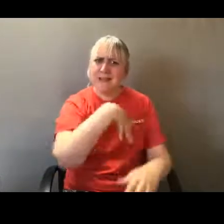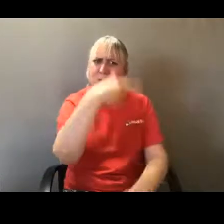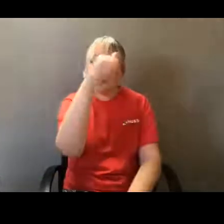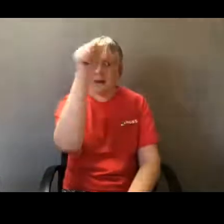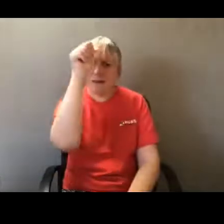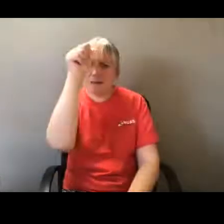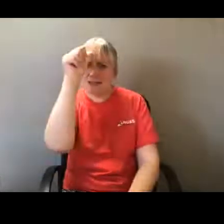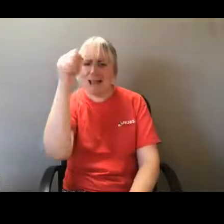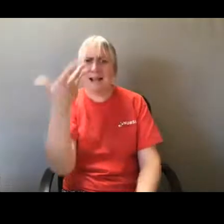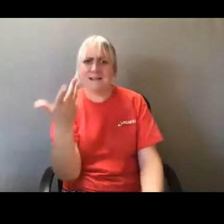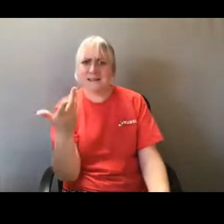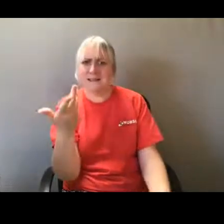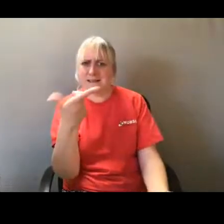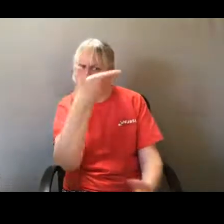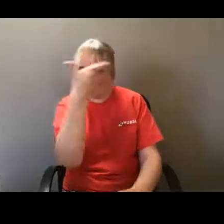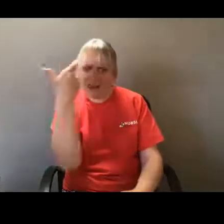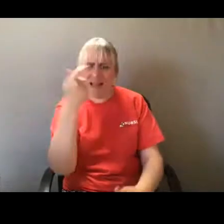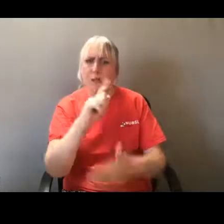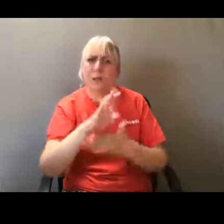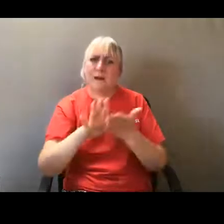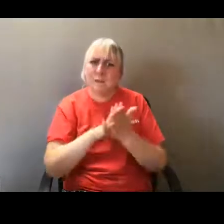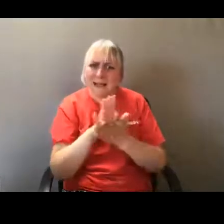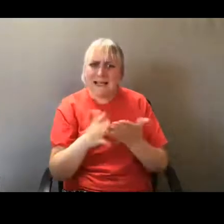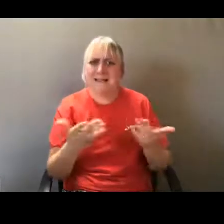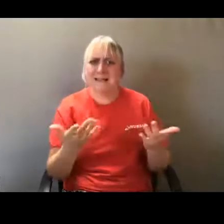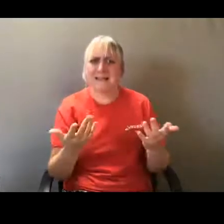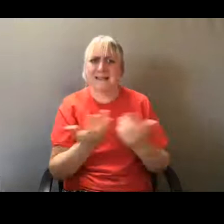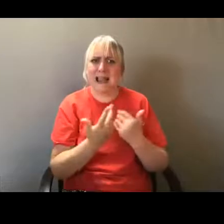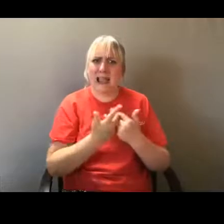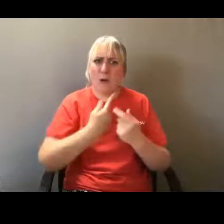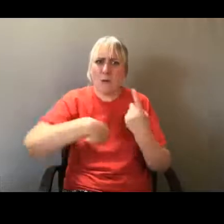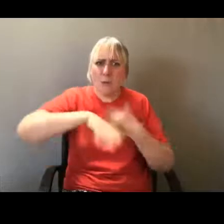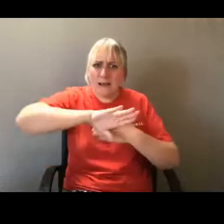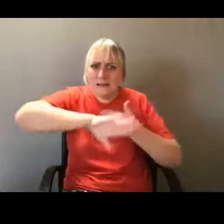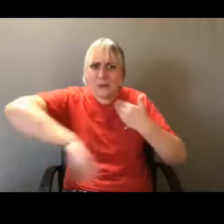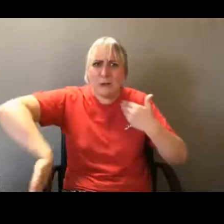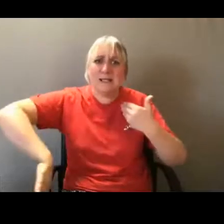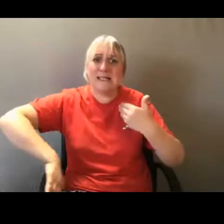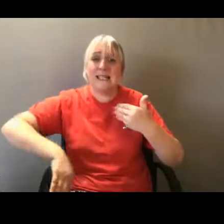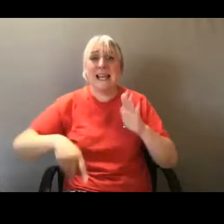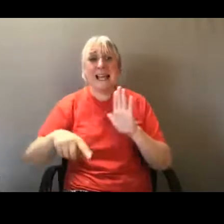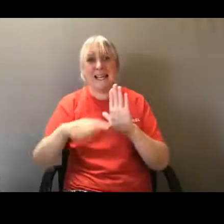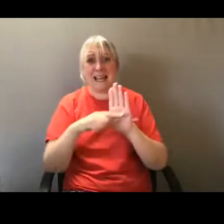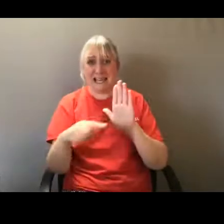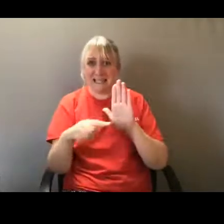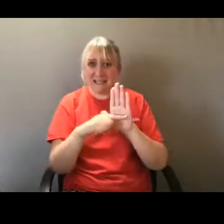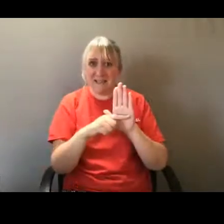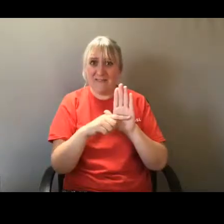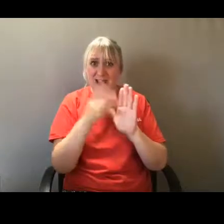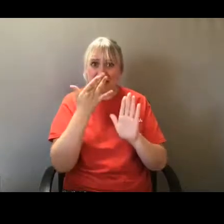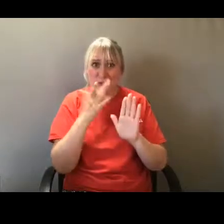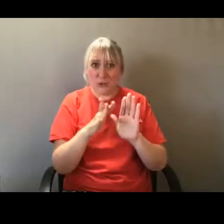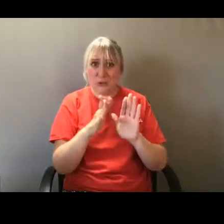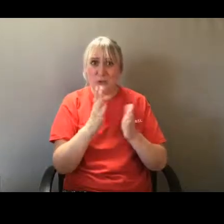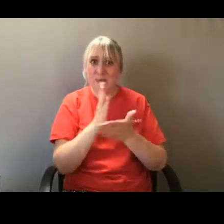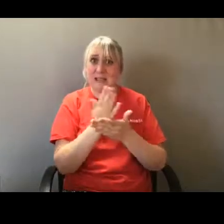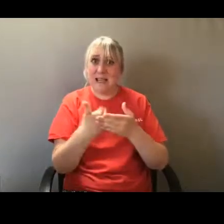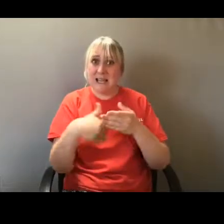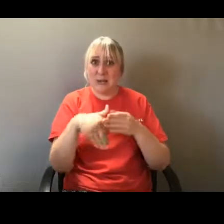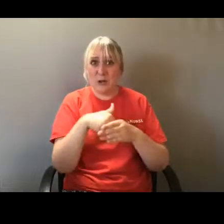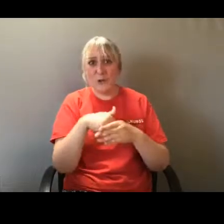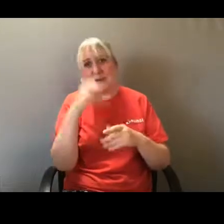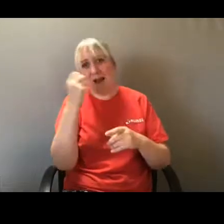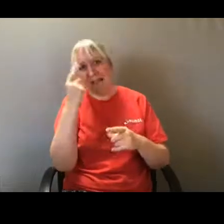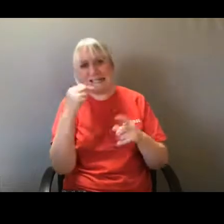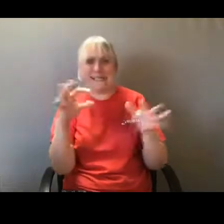and disableism look like. So negative attitudes towards disabled people obviously include ideas of tragedy,